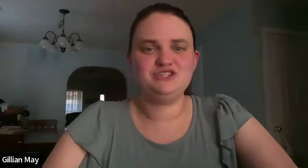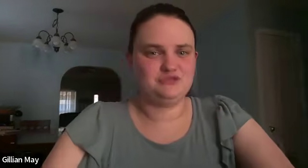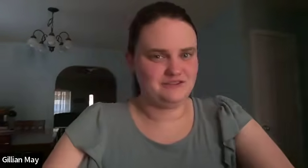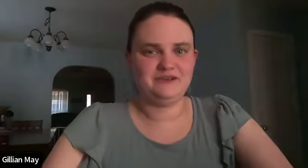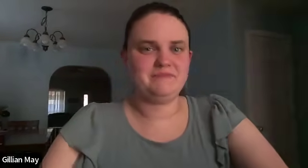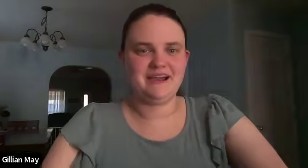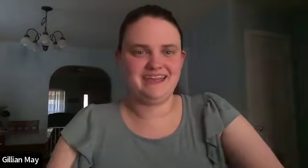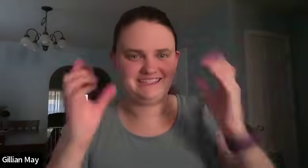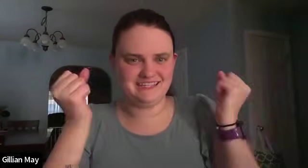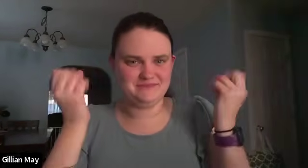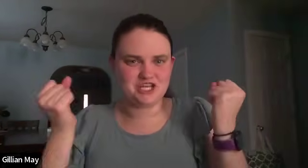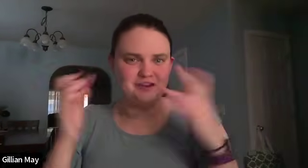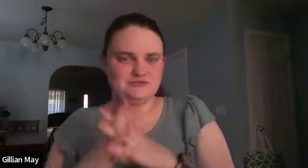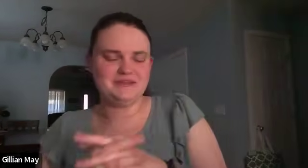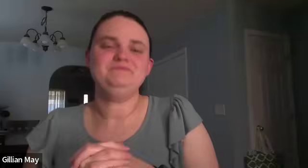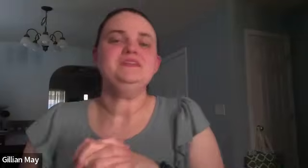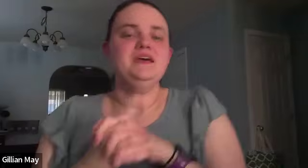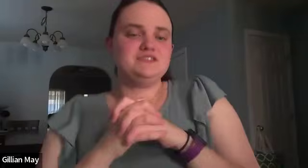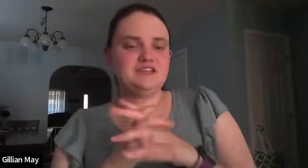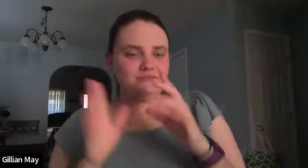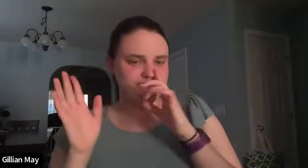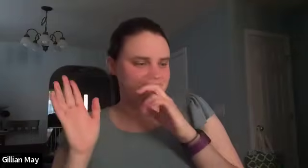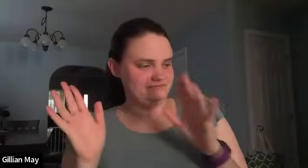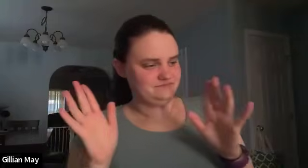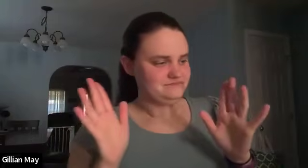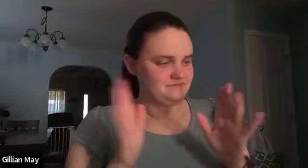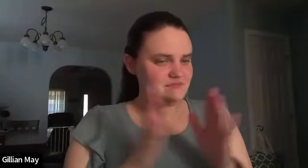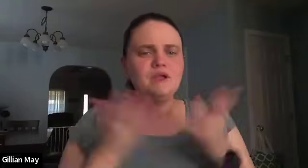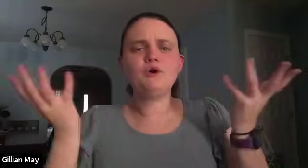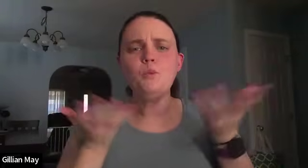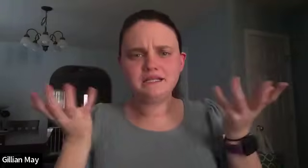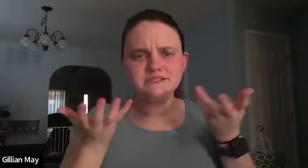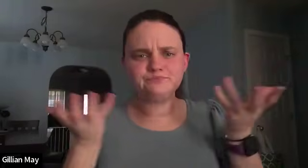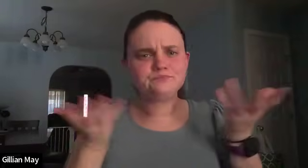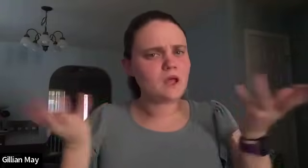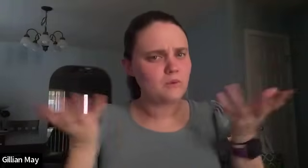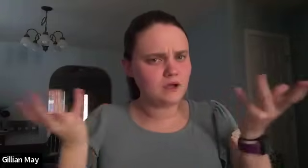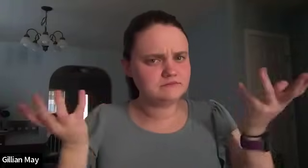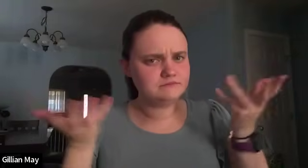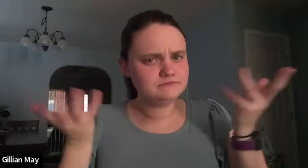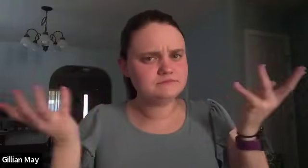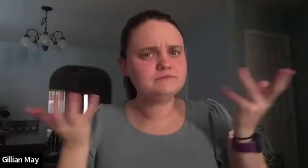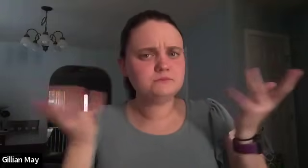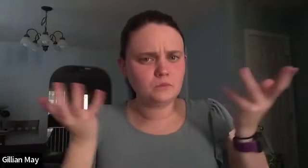too dark for even my hands to keep the shadows right. So we have our what,